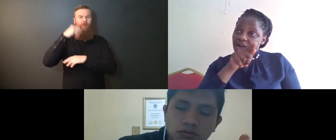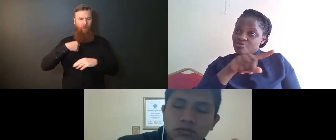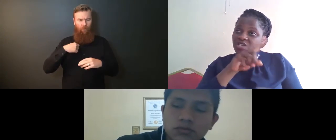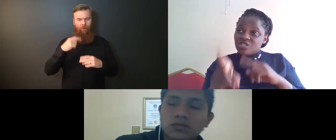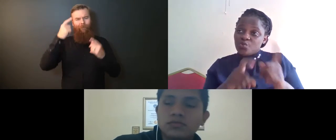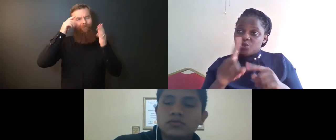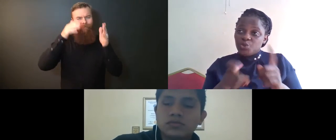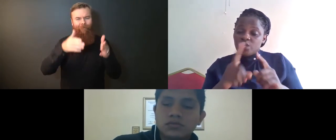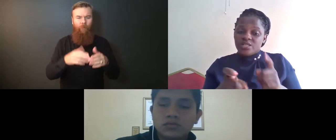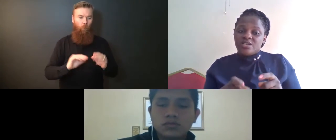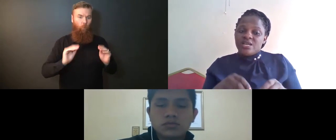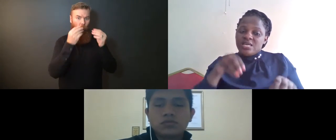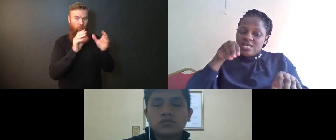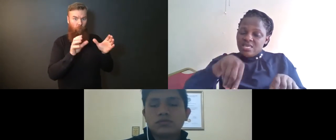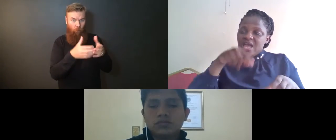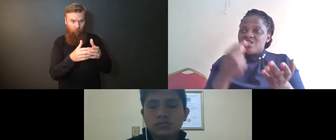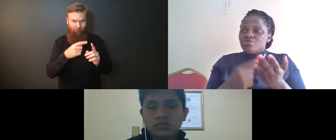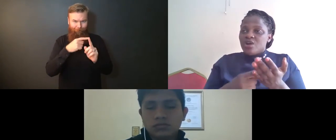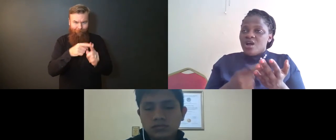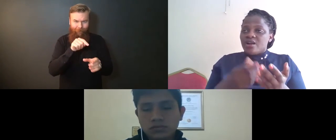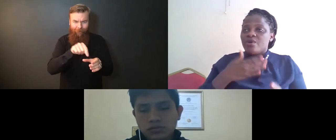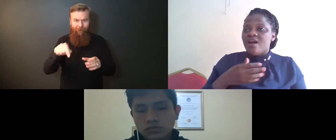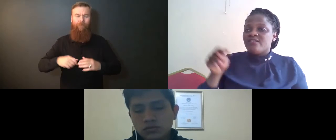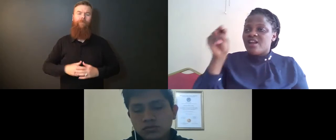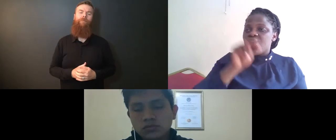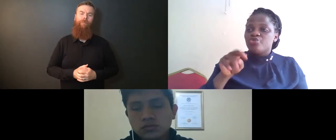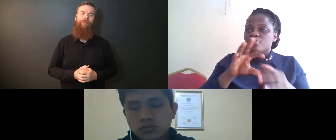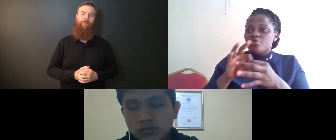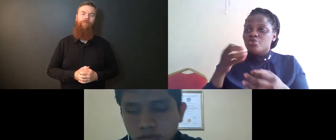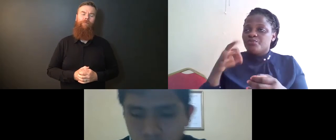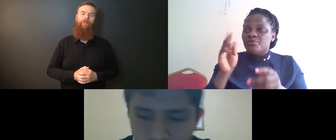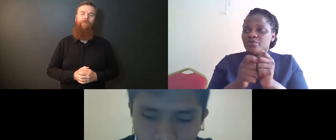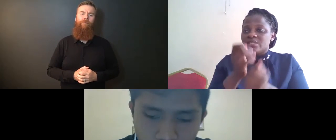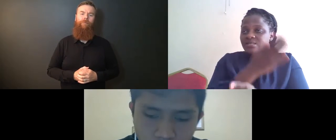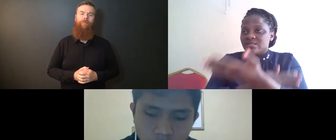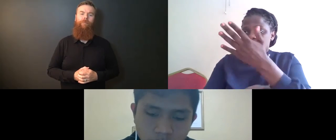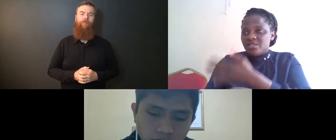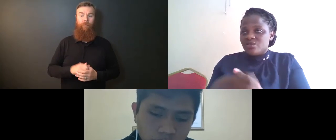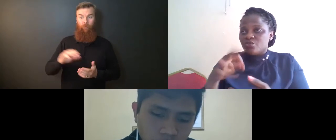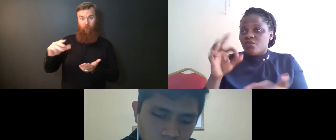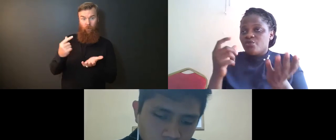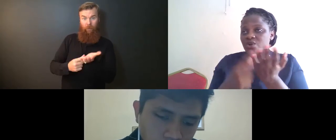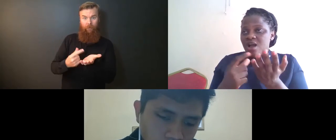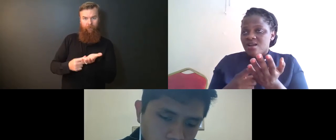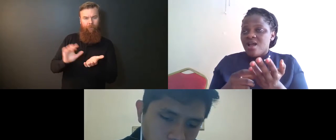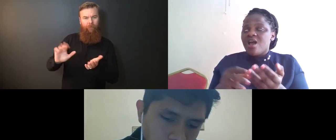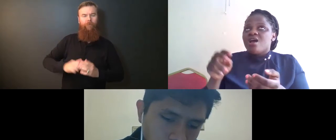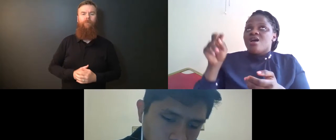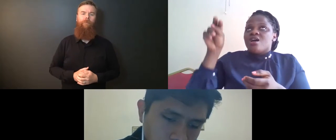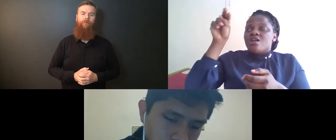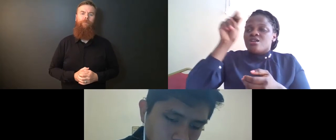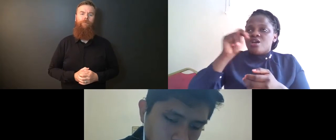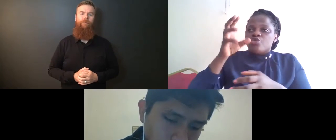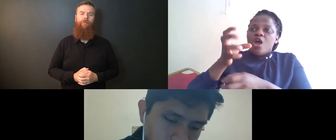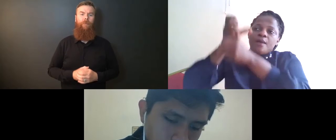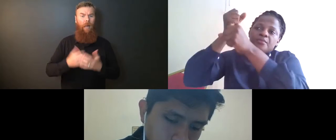So going back to the question, here in Uganda, we have the National Union of Persons